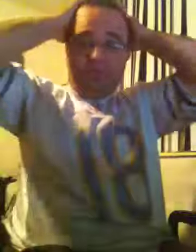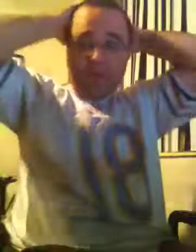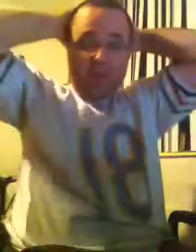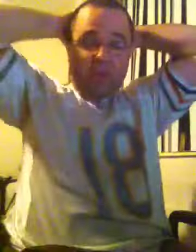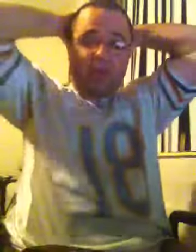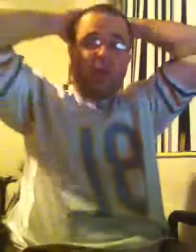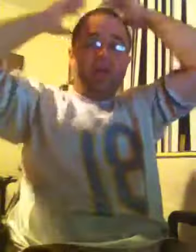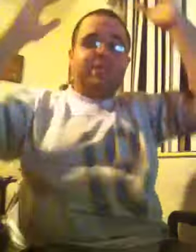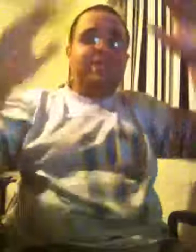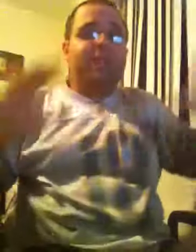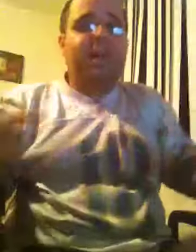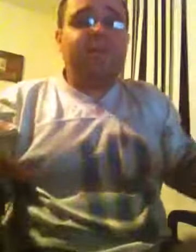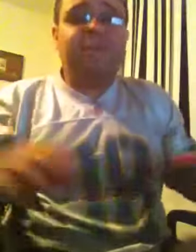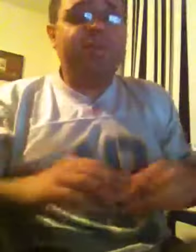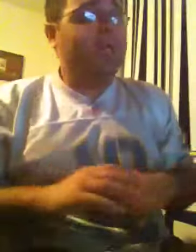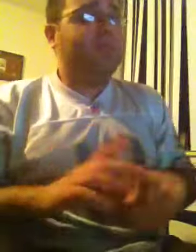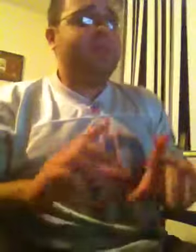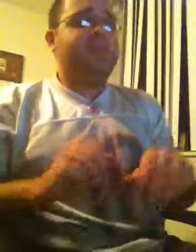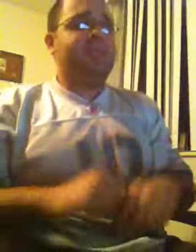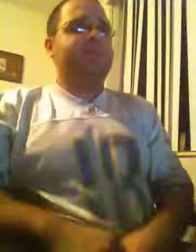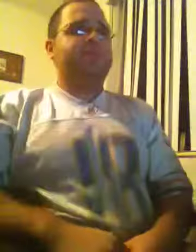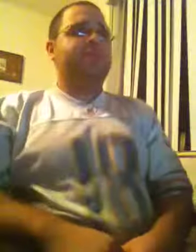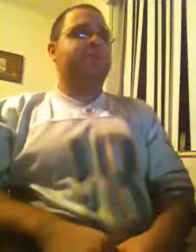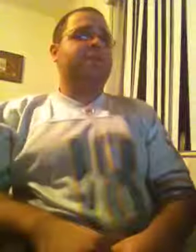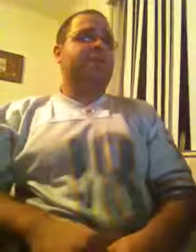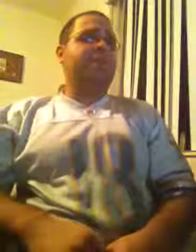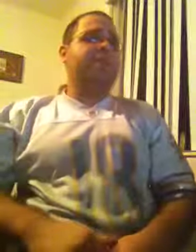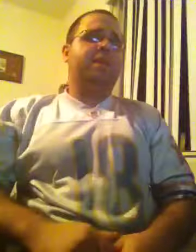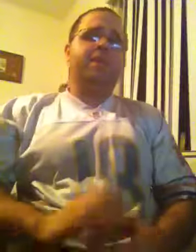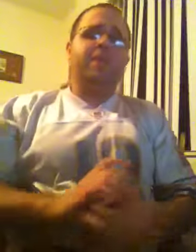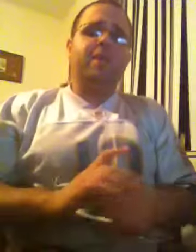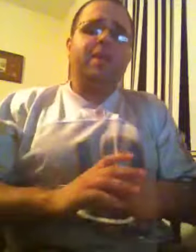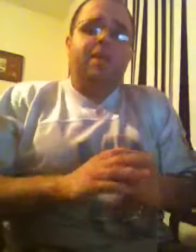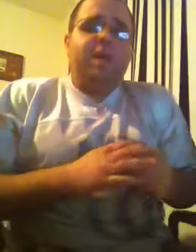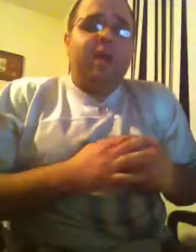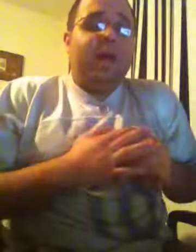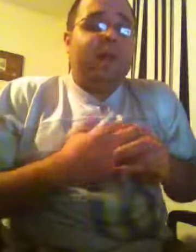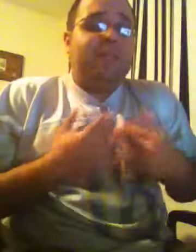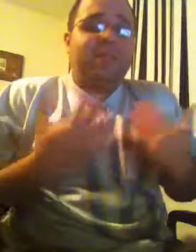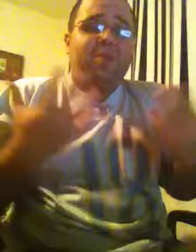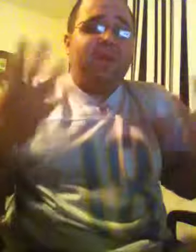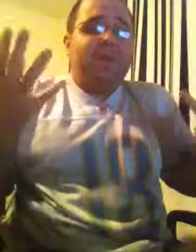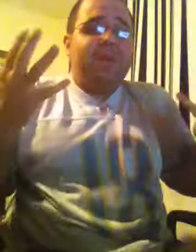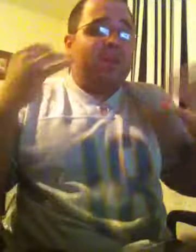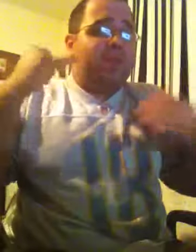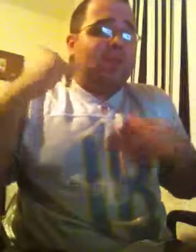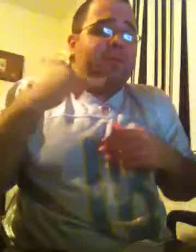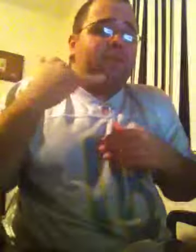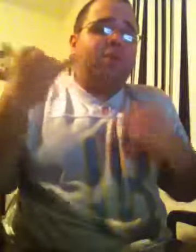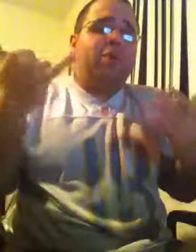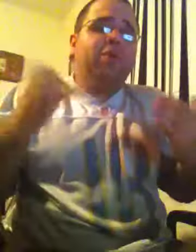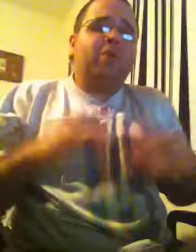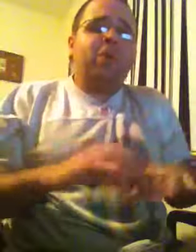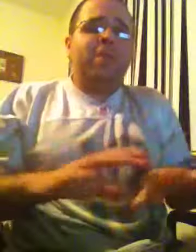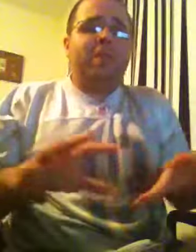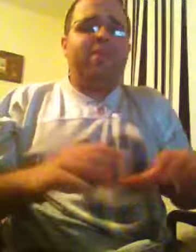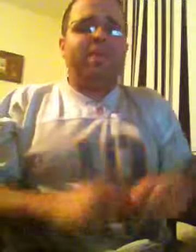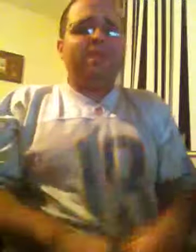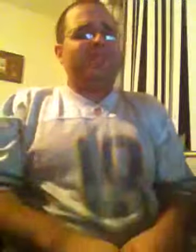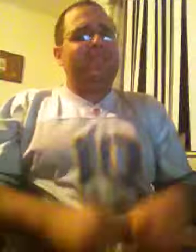You know, honestly, life was not, hasn't been the same since that day. And I'm telling you right now, yo, I remember when your girl called me and leave me that message, and I